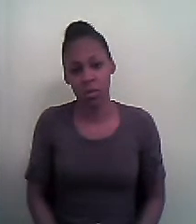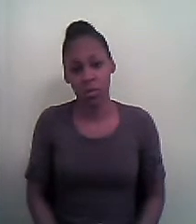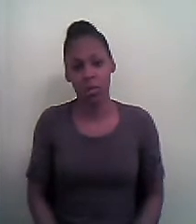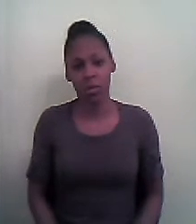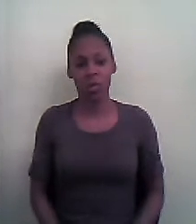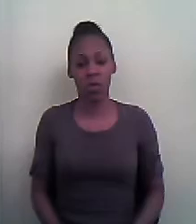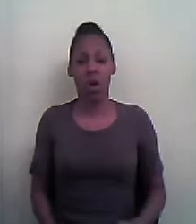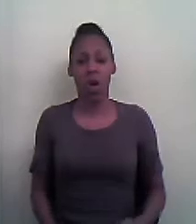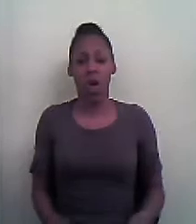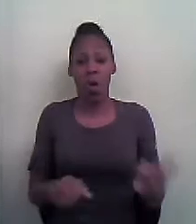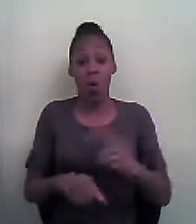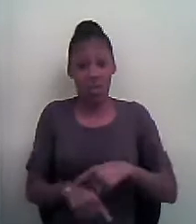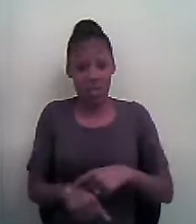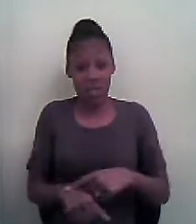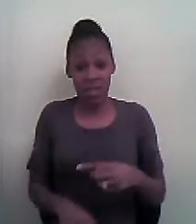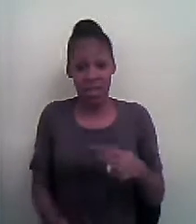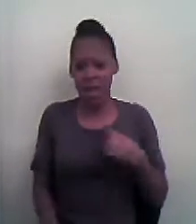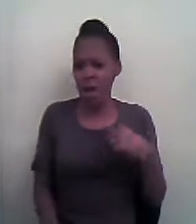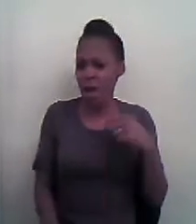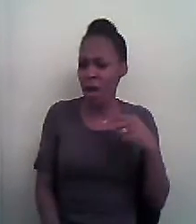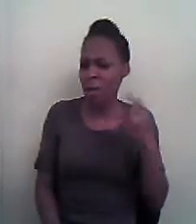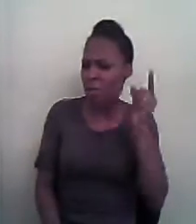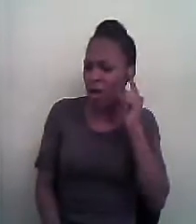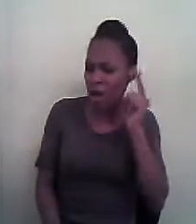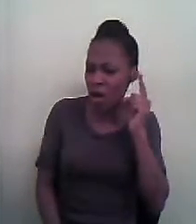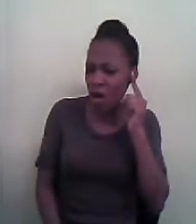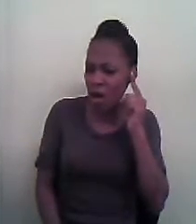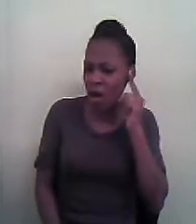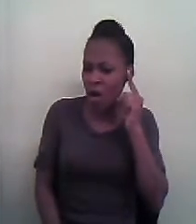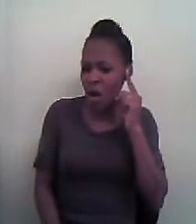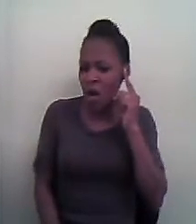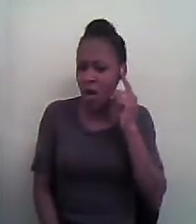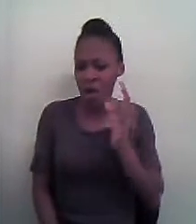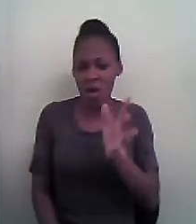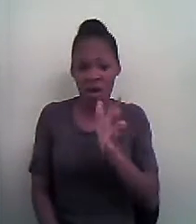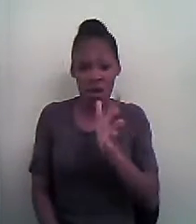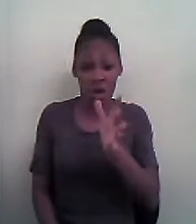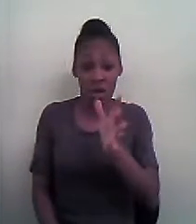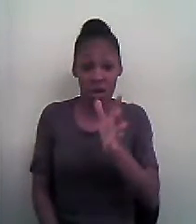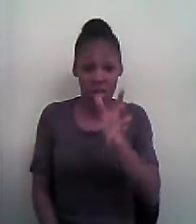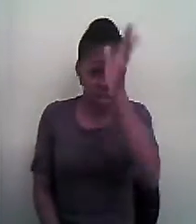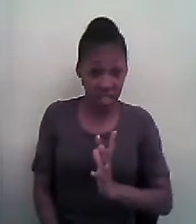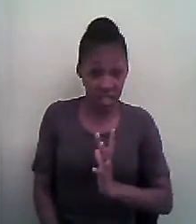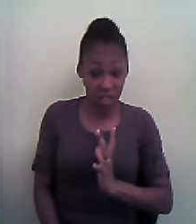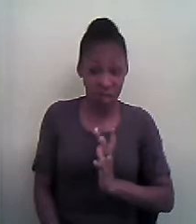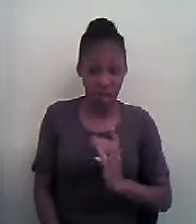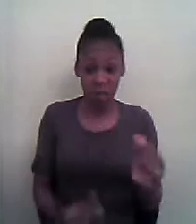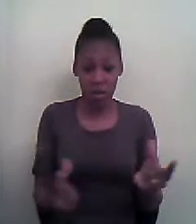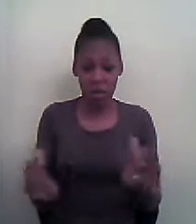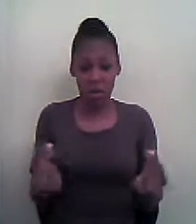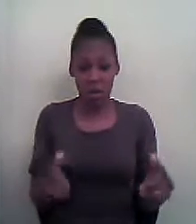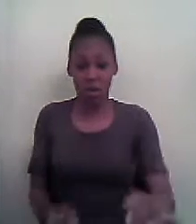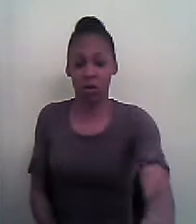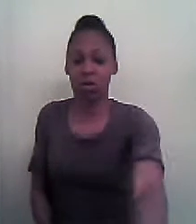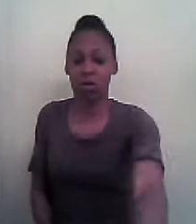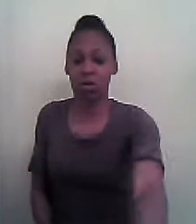about he was doing child psychology, so he decided to talk about Erickson's stages of development, and that was really perfect because